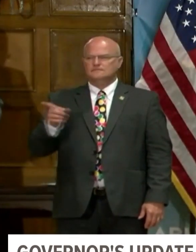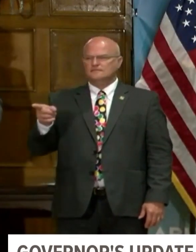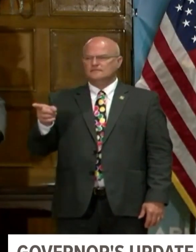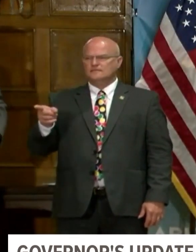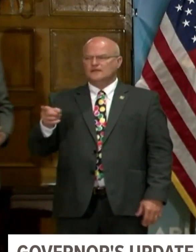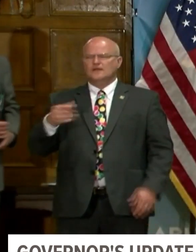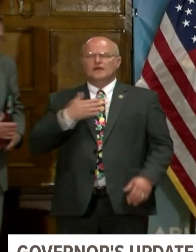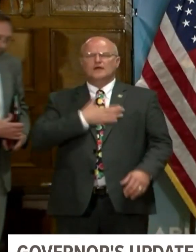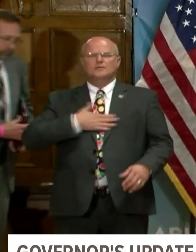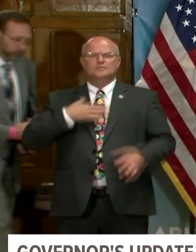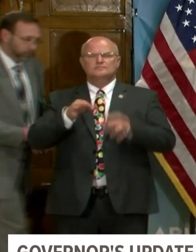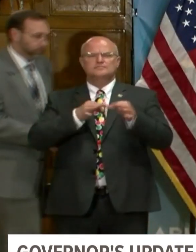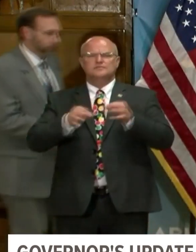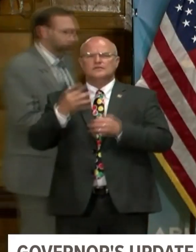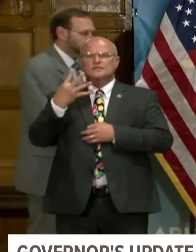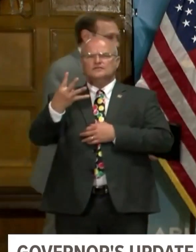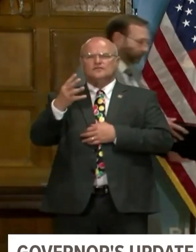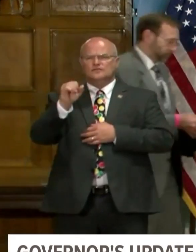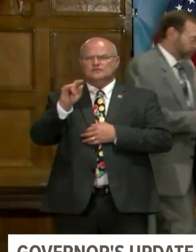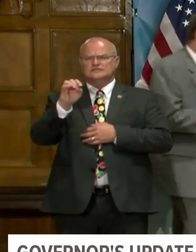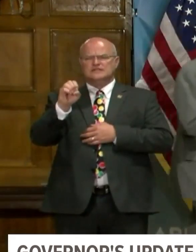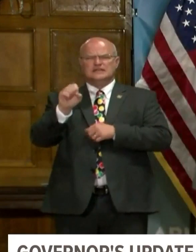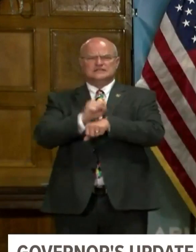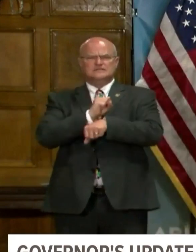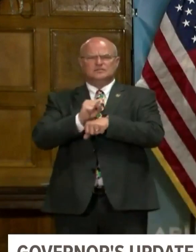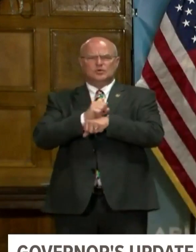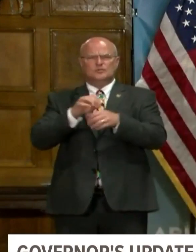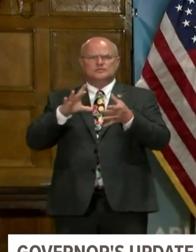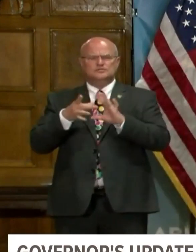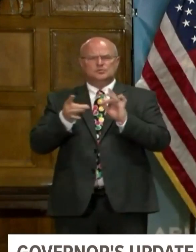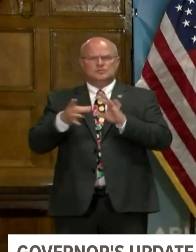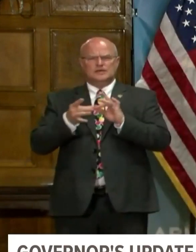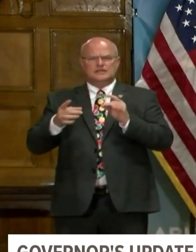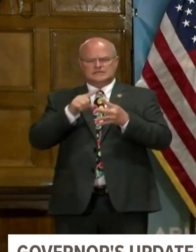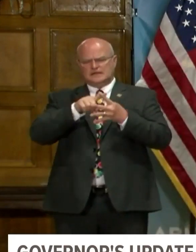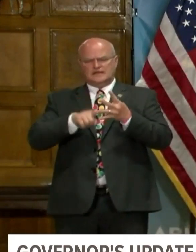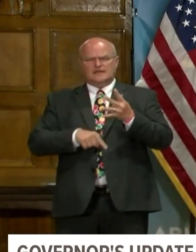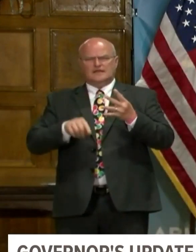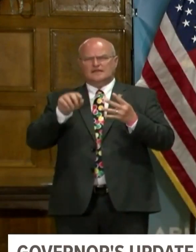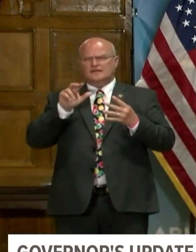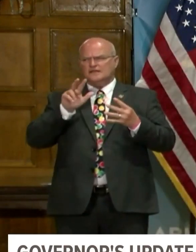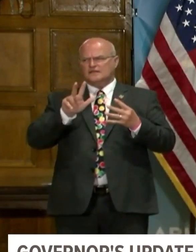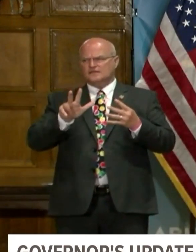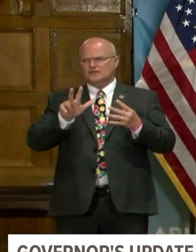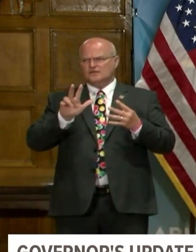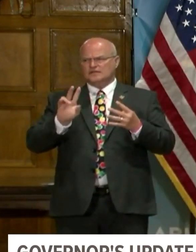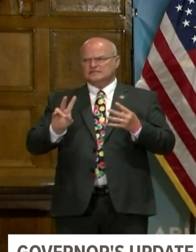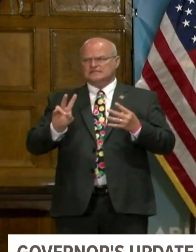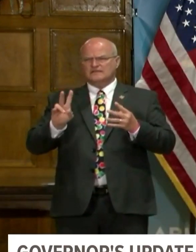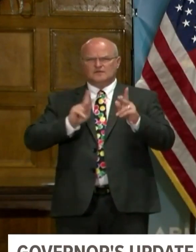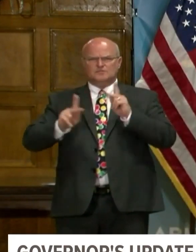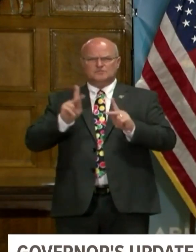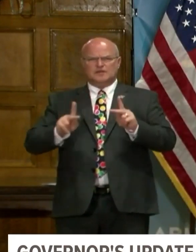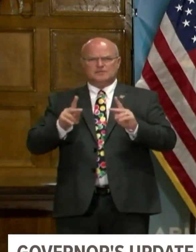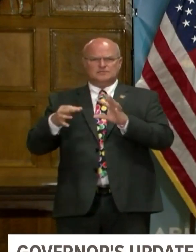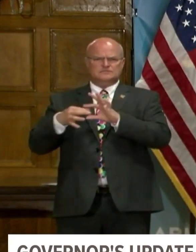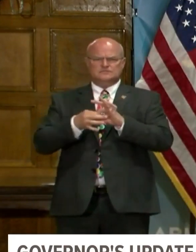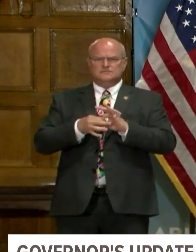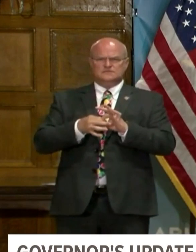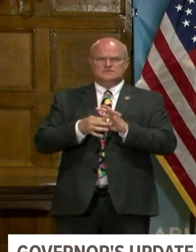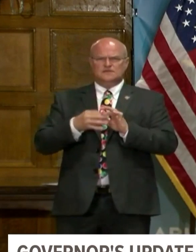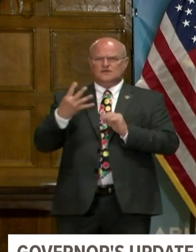Can you tell us what the 4 sites of employment were that you mentioned? That 37 people were tied to